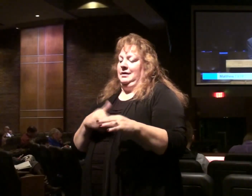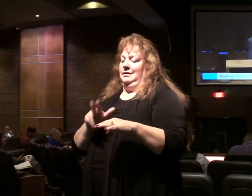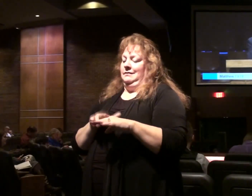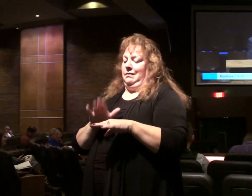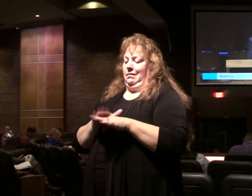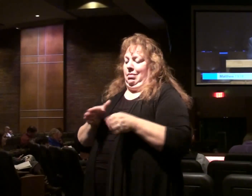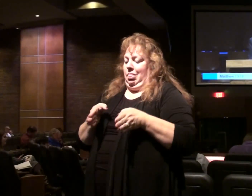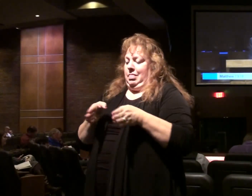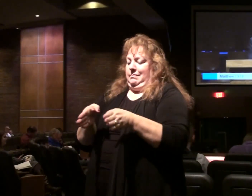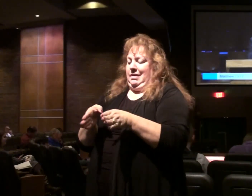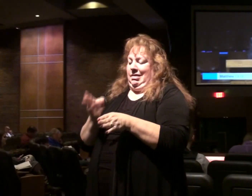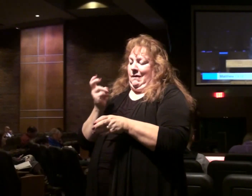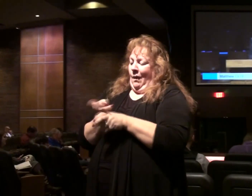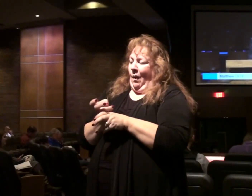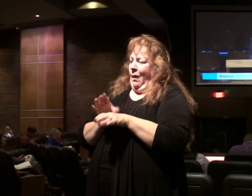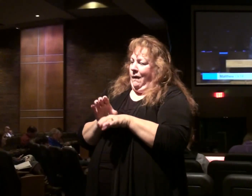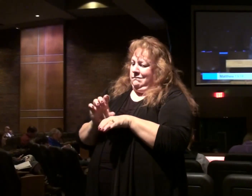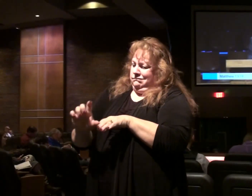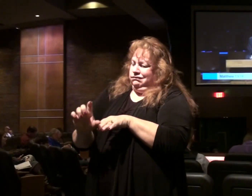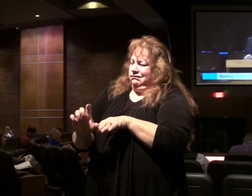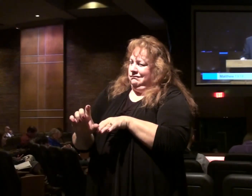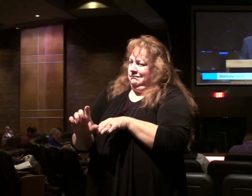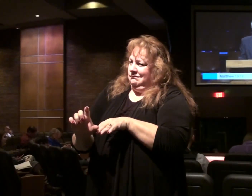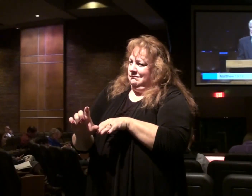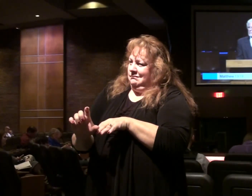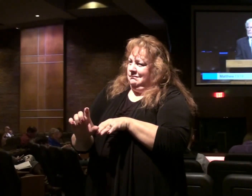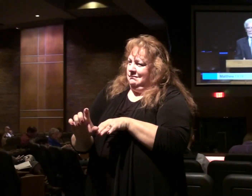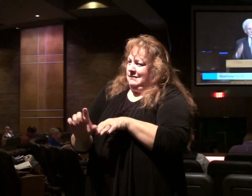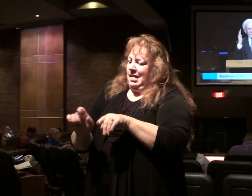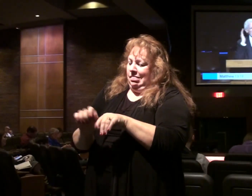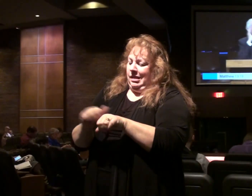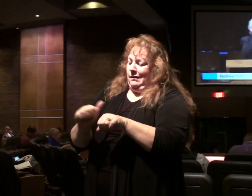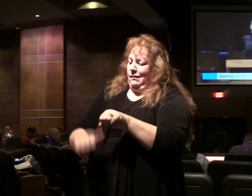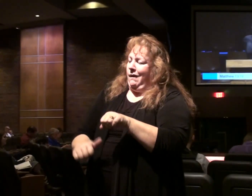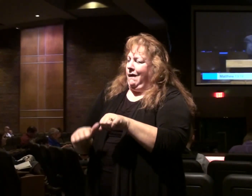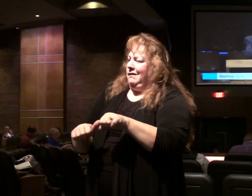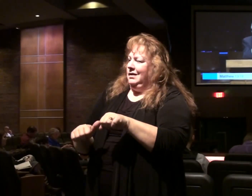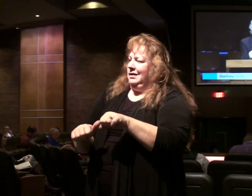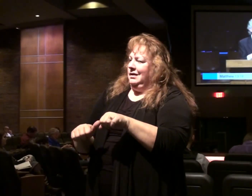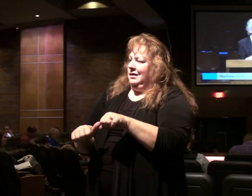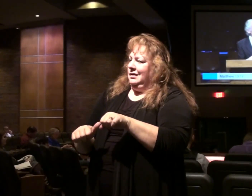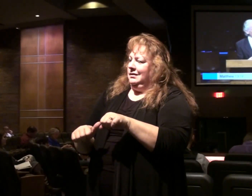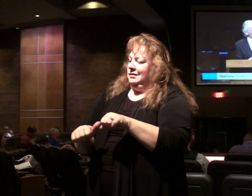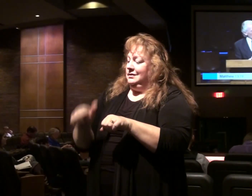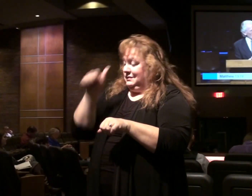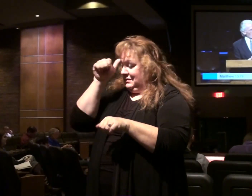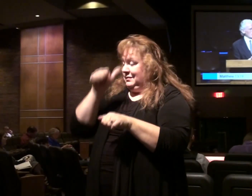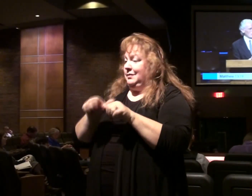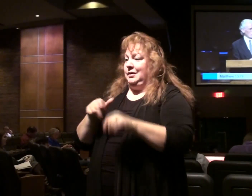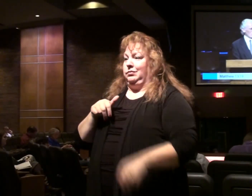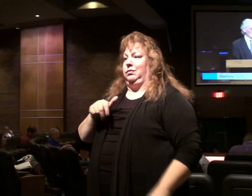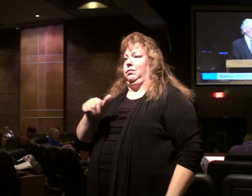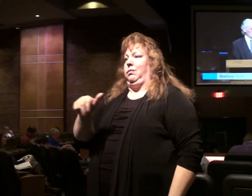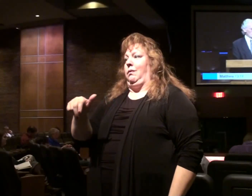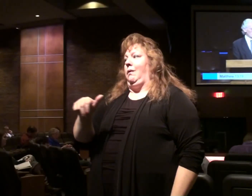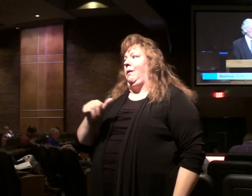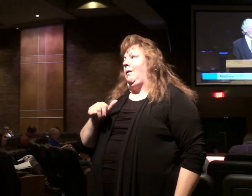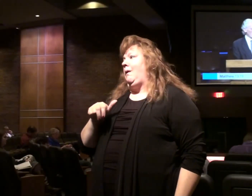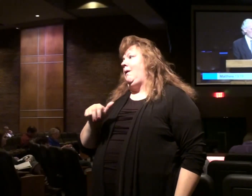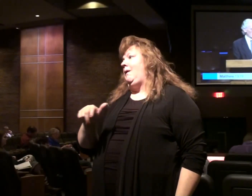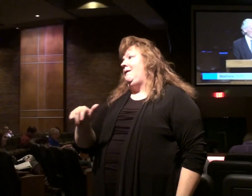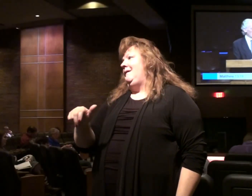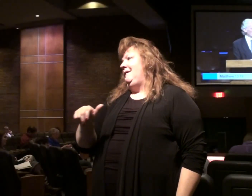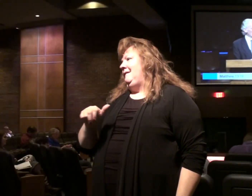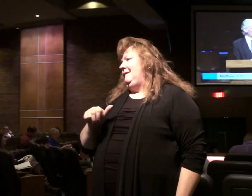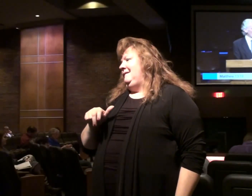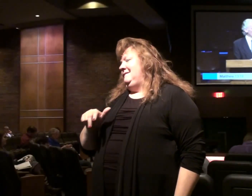the path that has been beaten rock hard, because that's how you cut through the fields. Remember, people walked in those days.